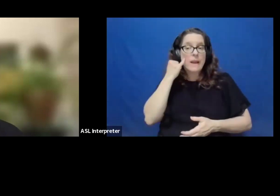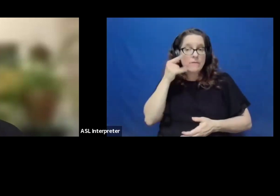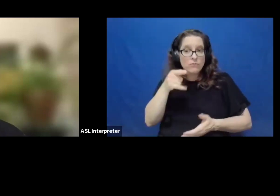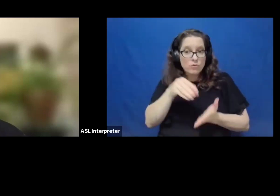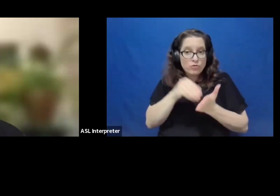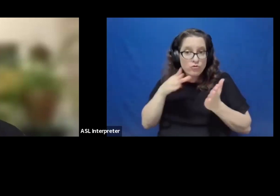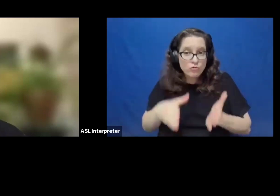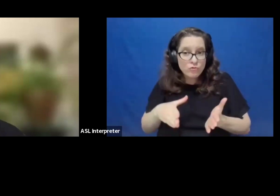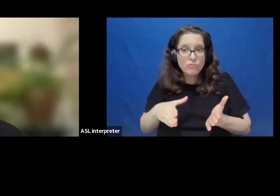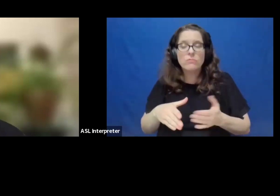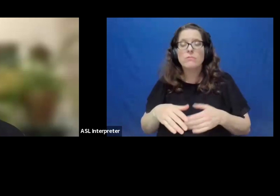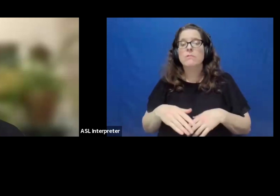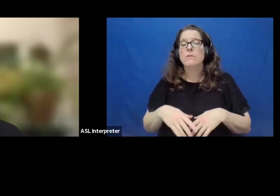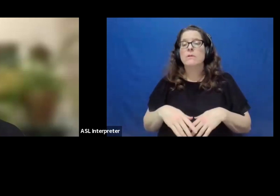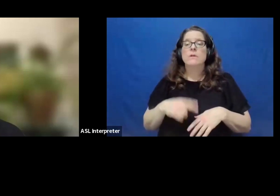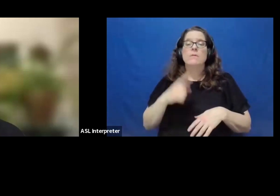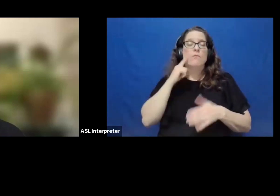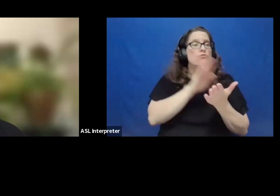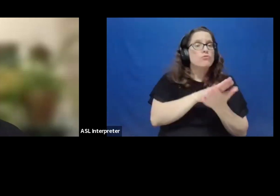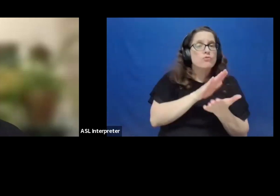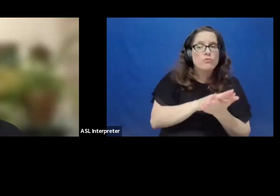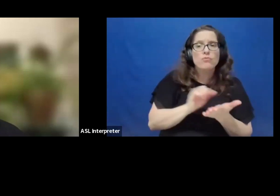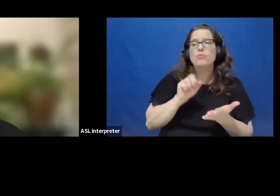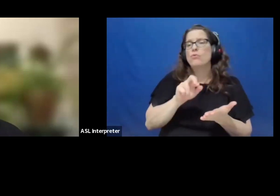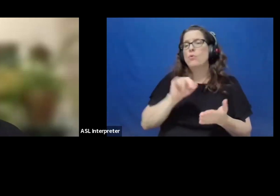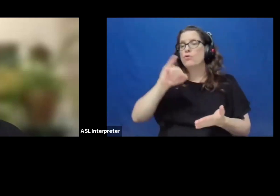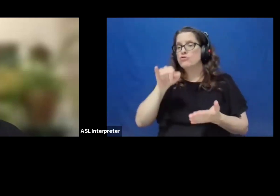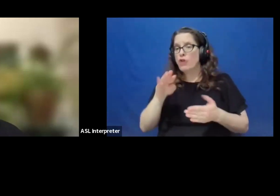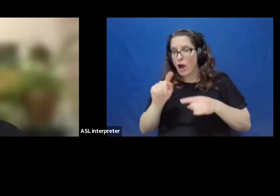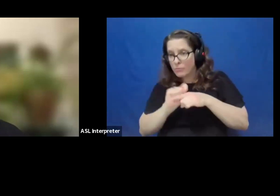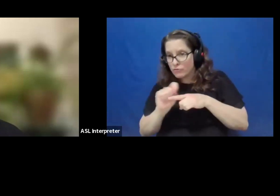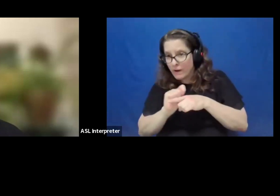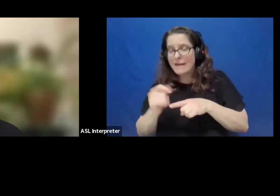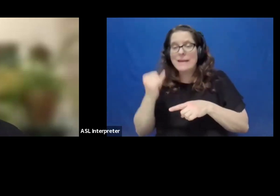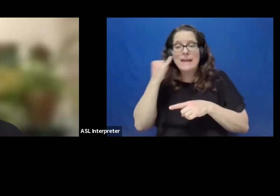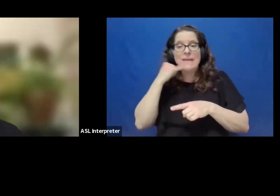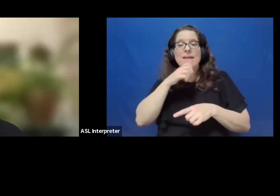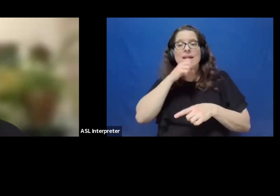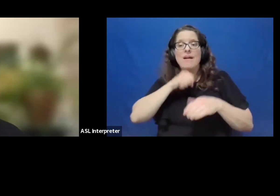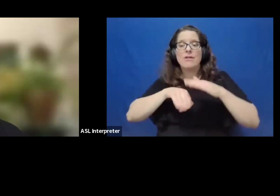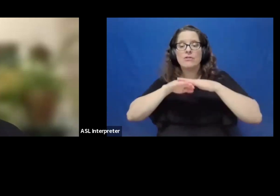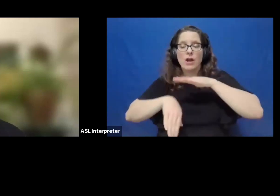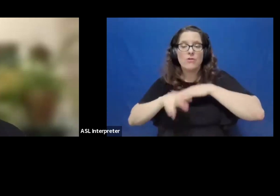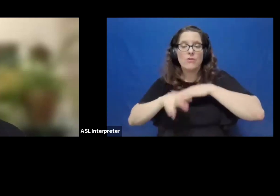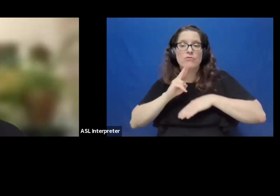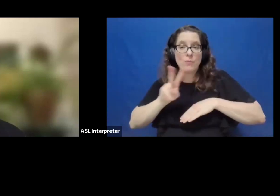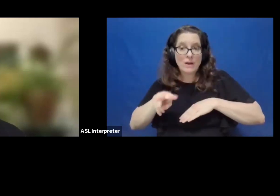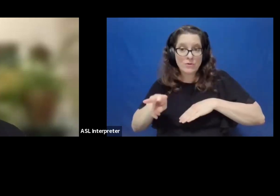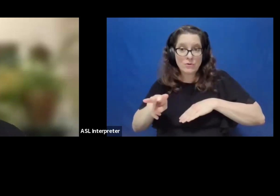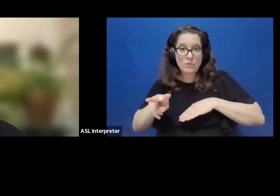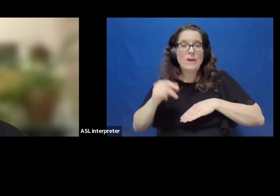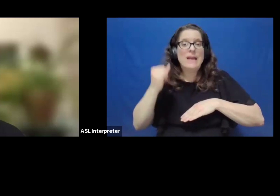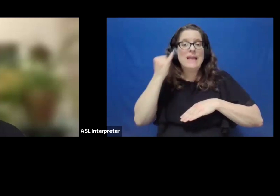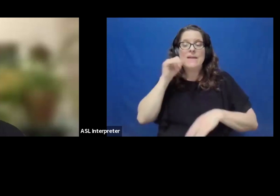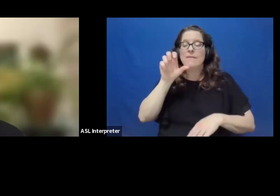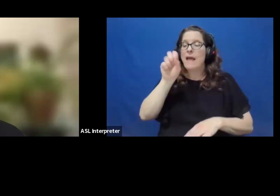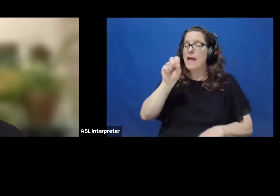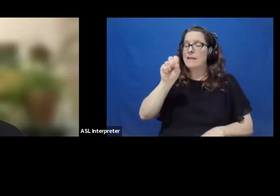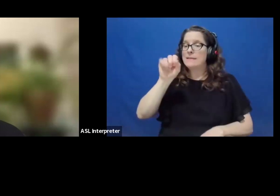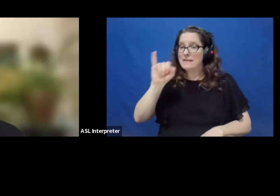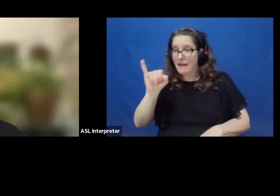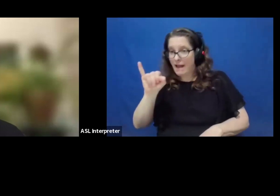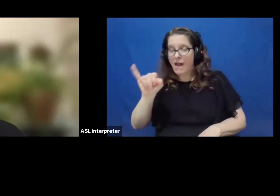in a job training course who's under age 22, who gets SSI and works for